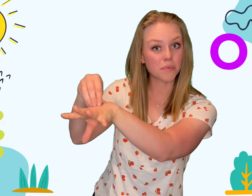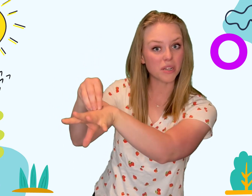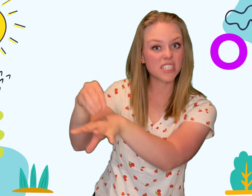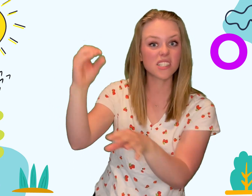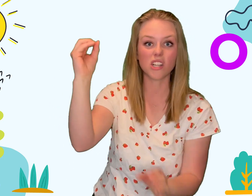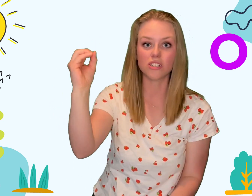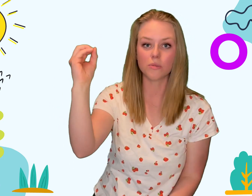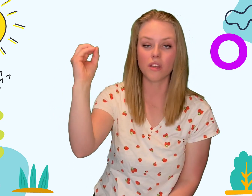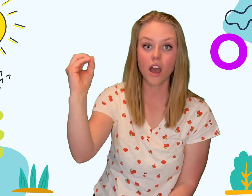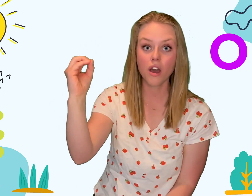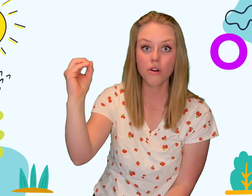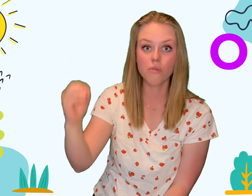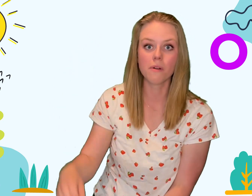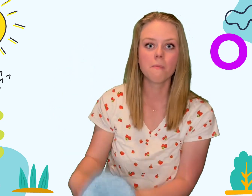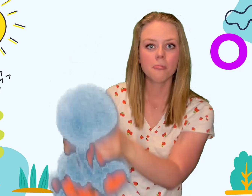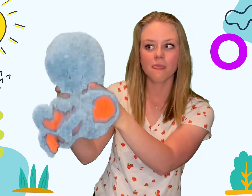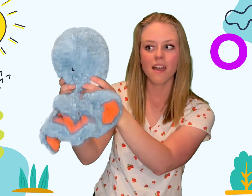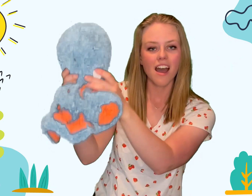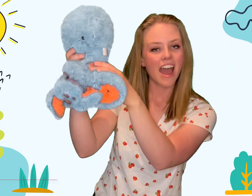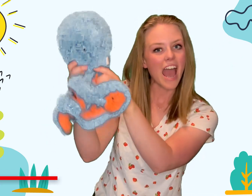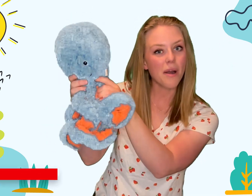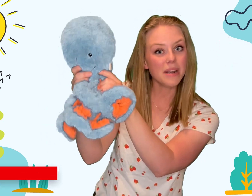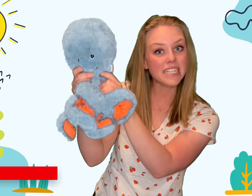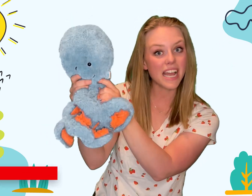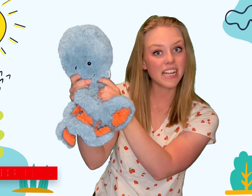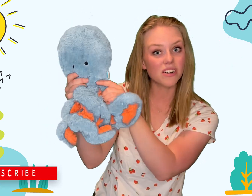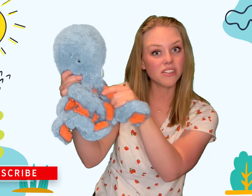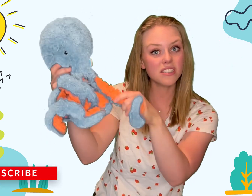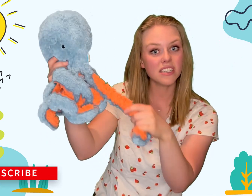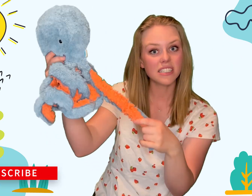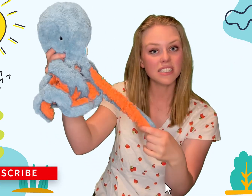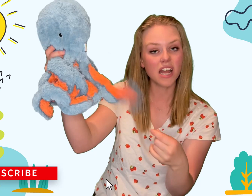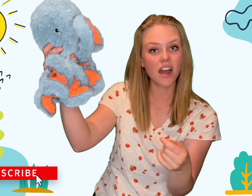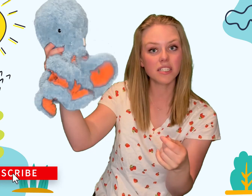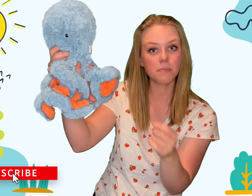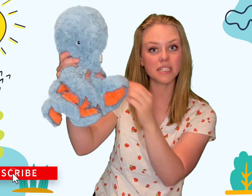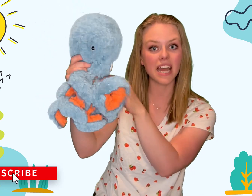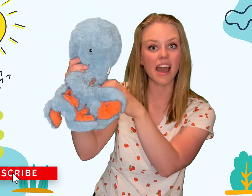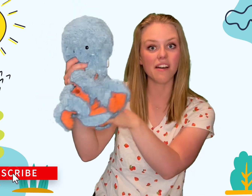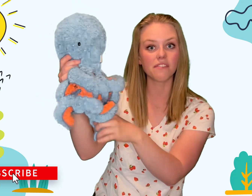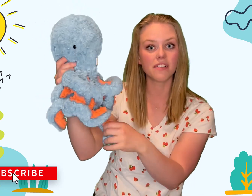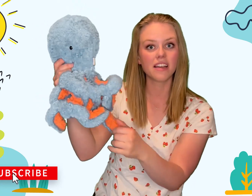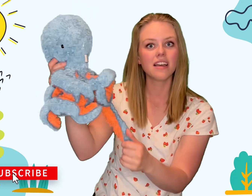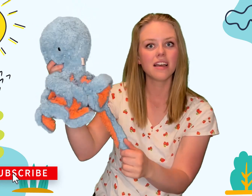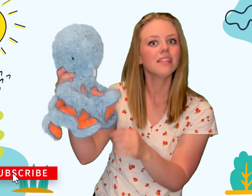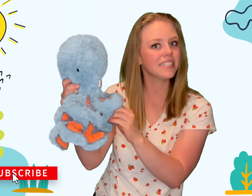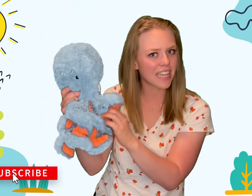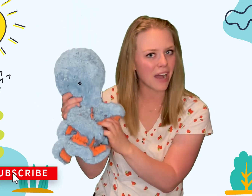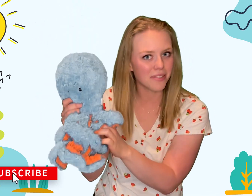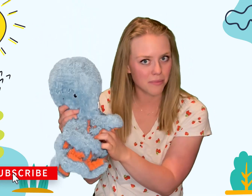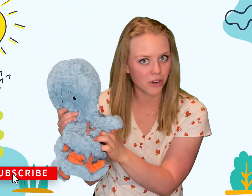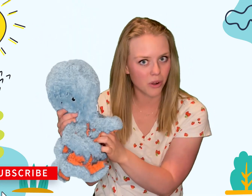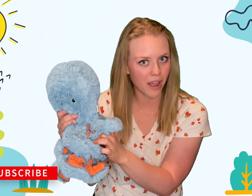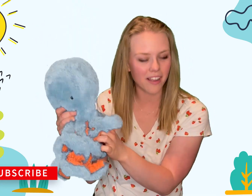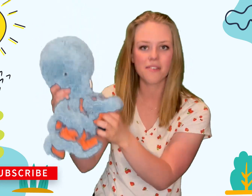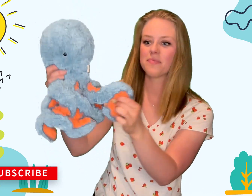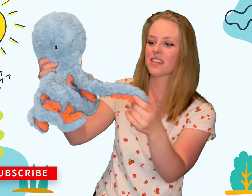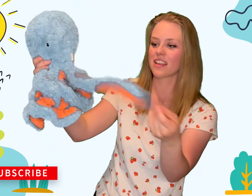Octopus starts with O. How many tentacles does an octopus have? Let's count them real quick.